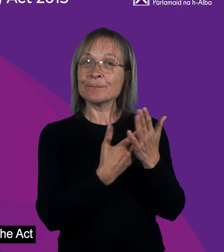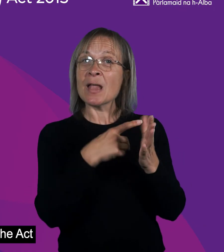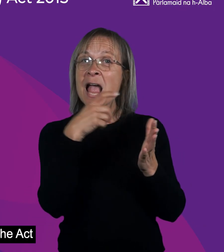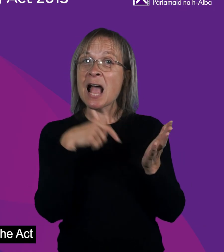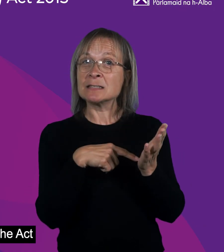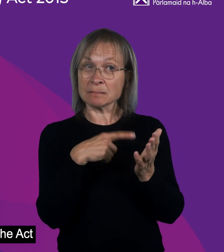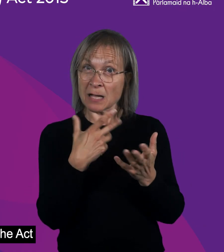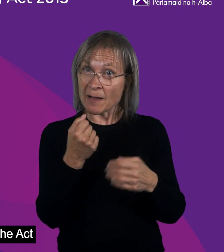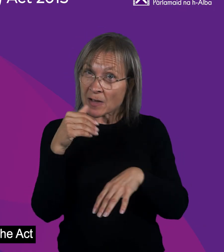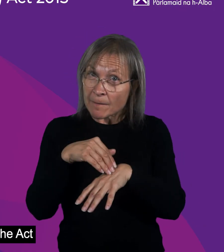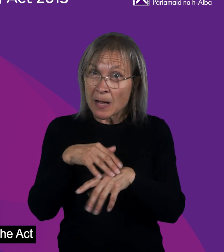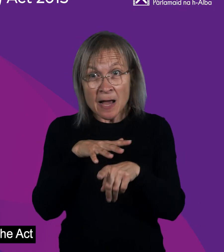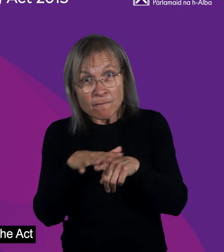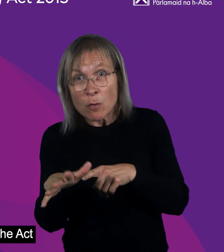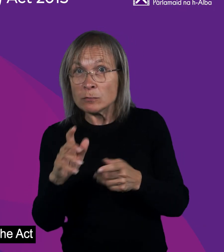Impact of the Act.